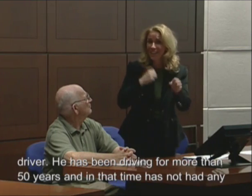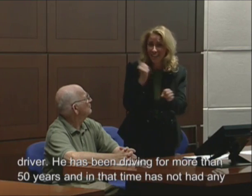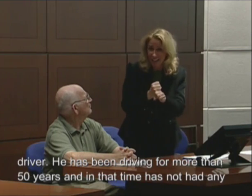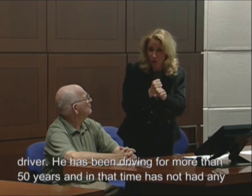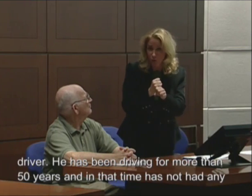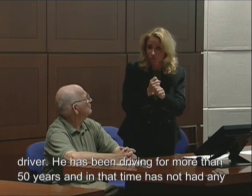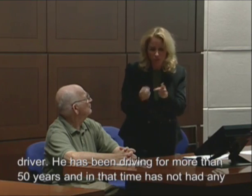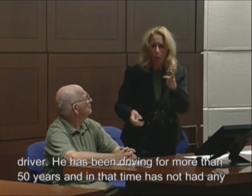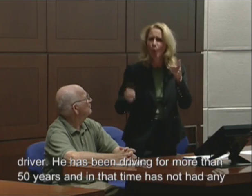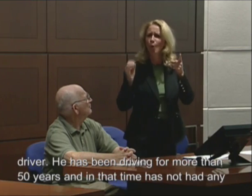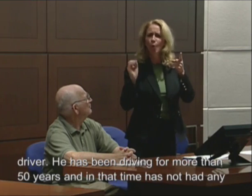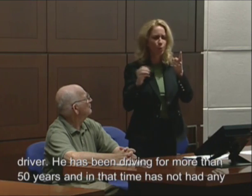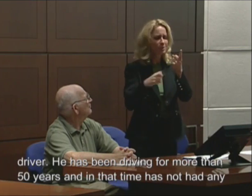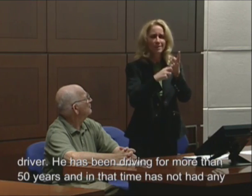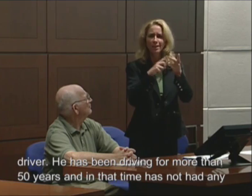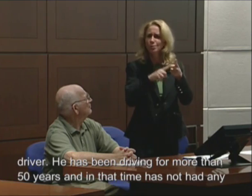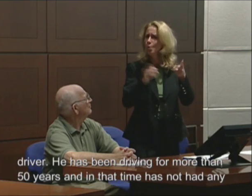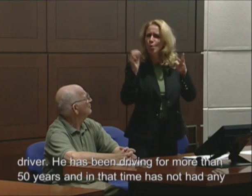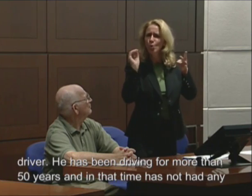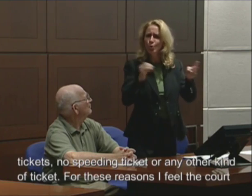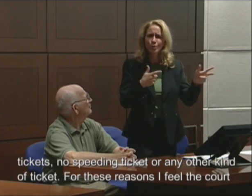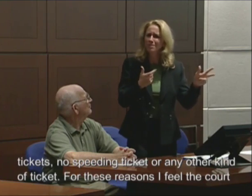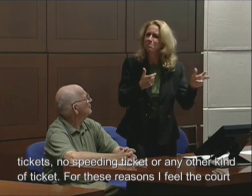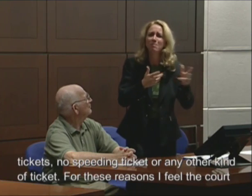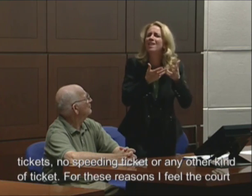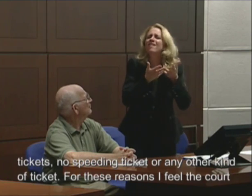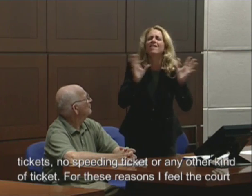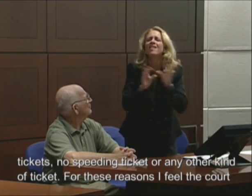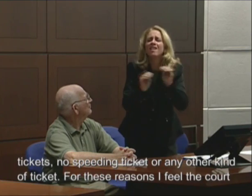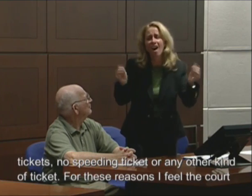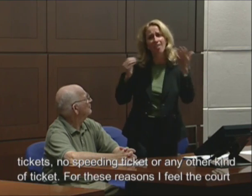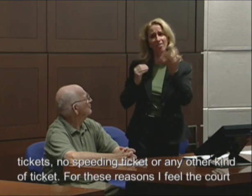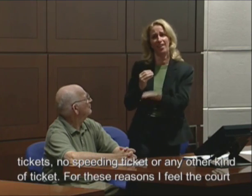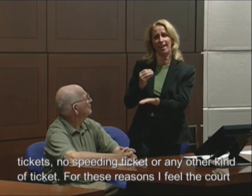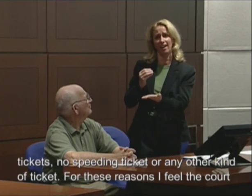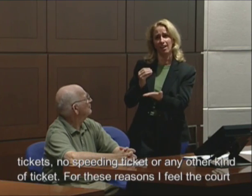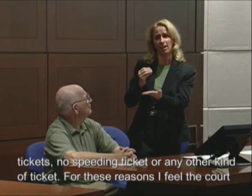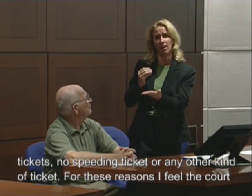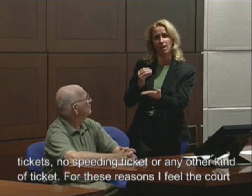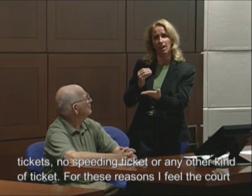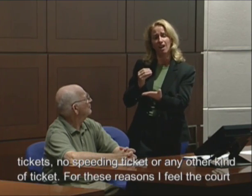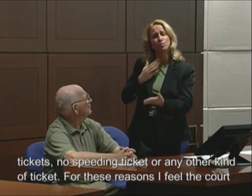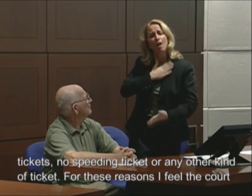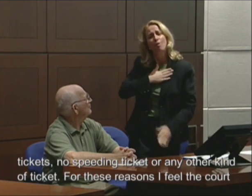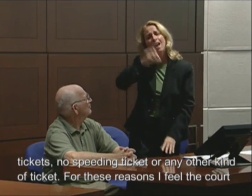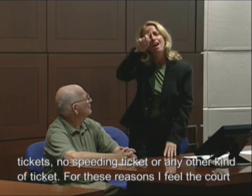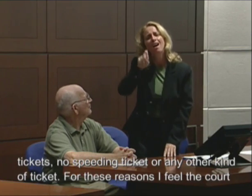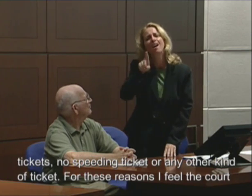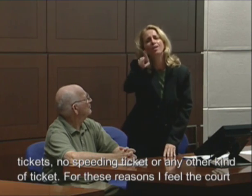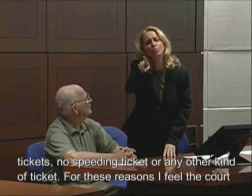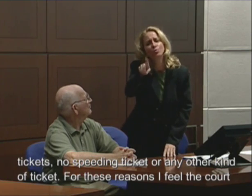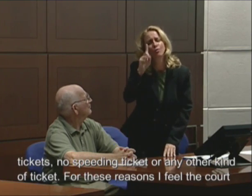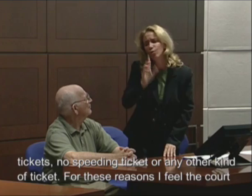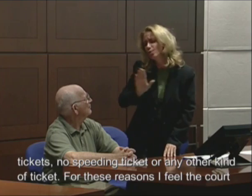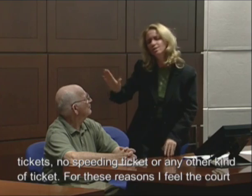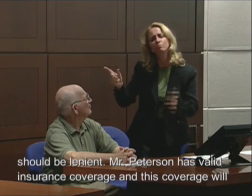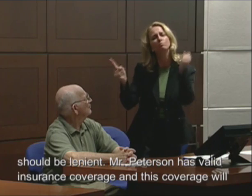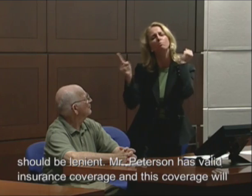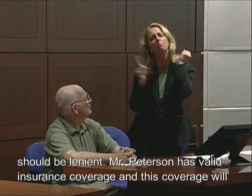50 years, and in that time has not had any tickets, no speeding ticket or any other kind of ticket. For these reasons,